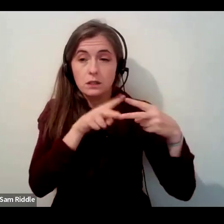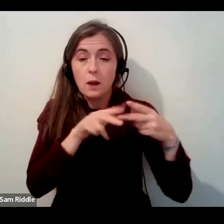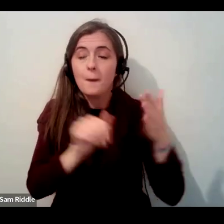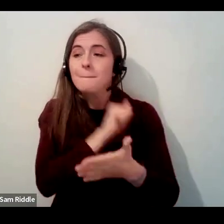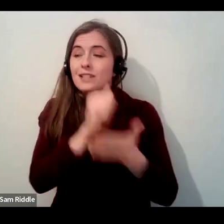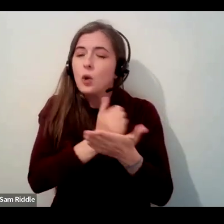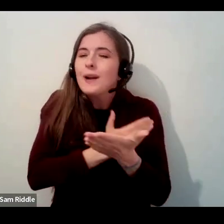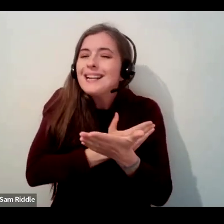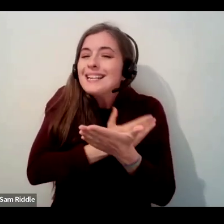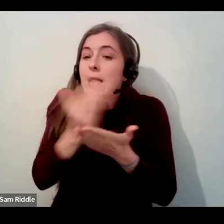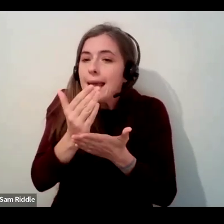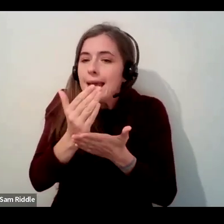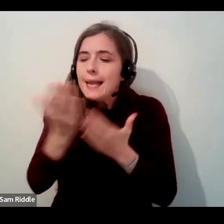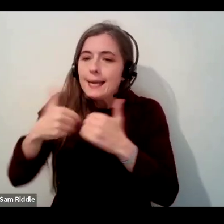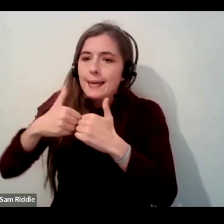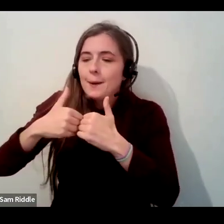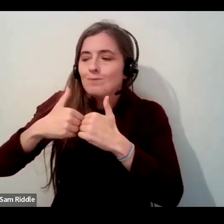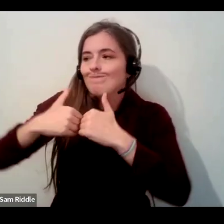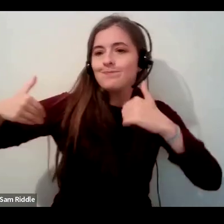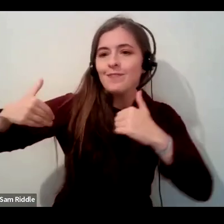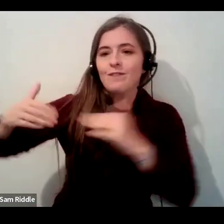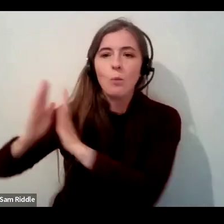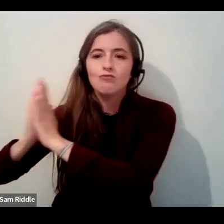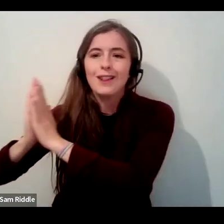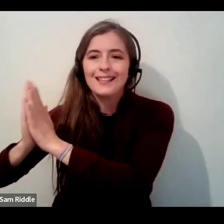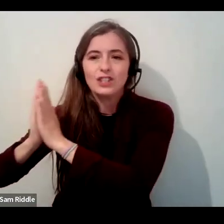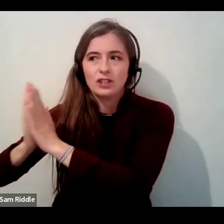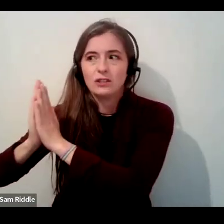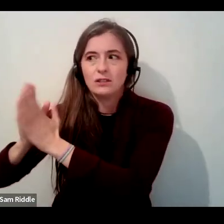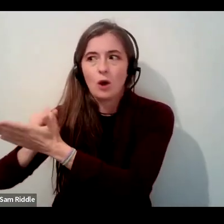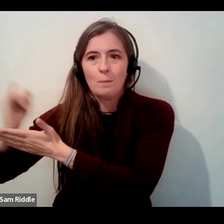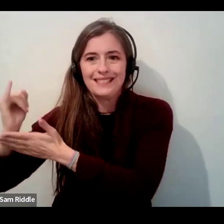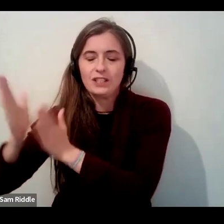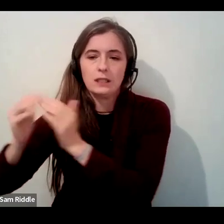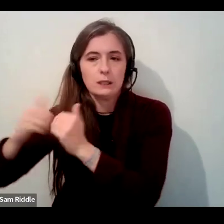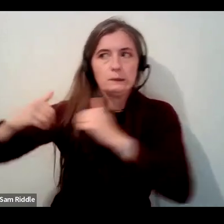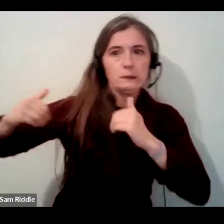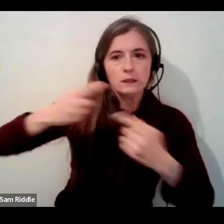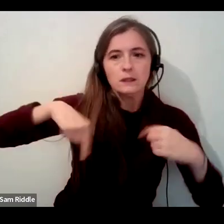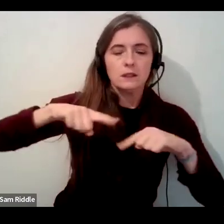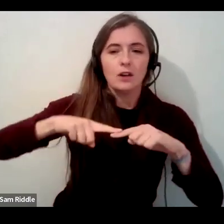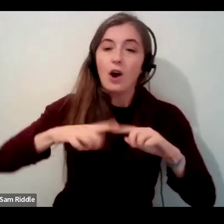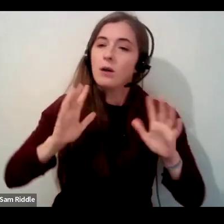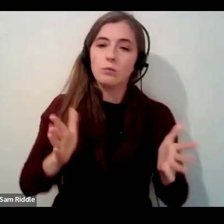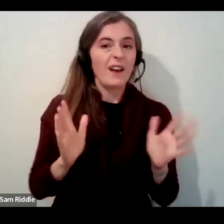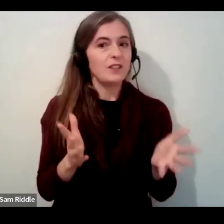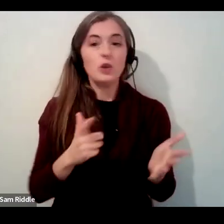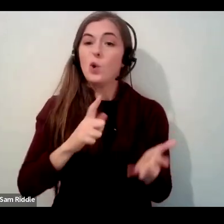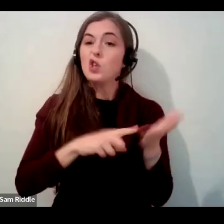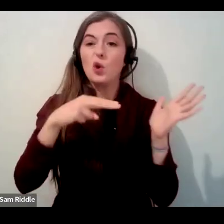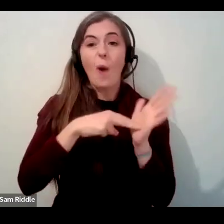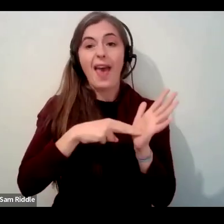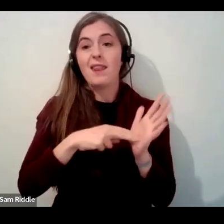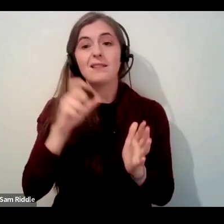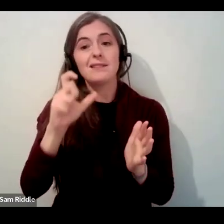we clearly distinguish ourselves from a religious lot. And that is really go hard on the UNCRPD.